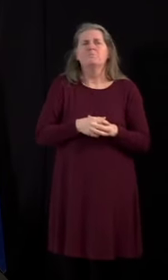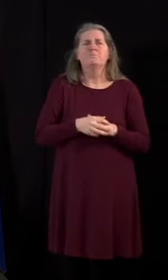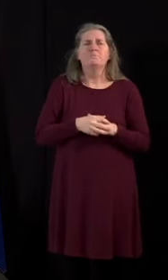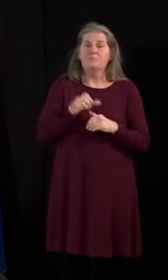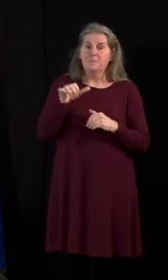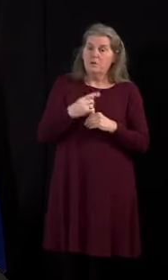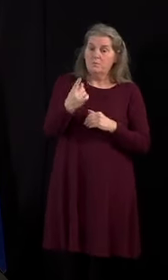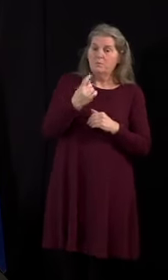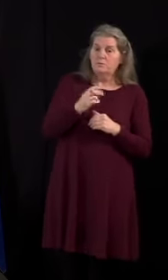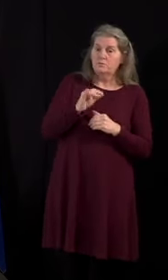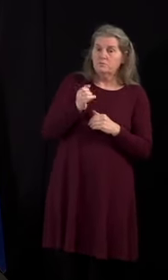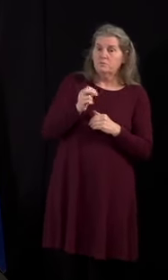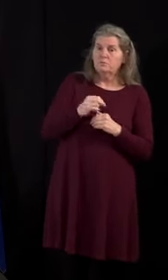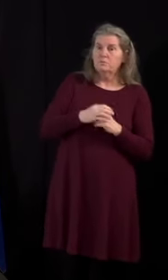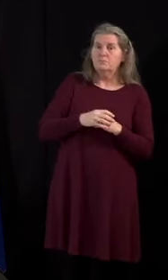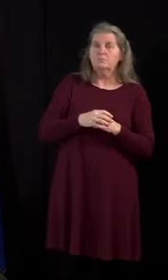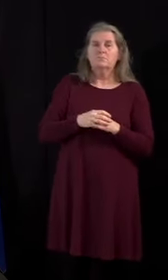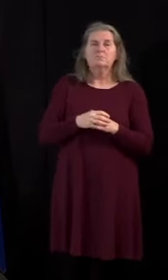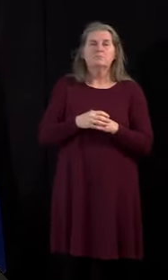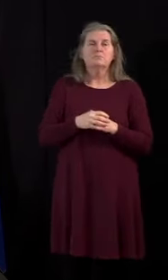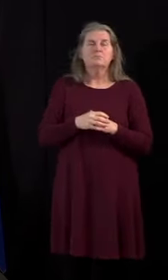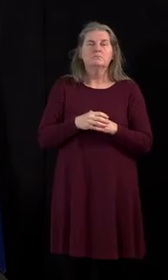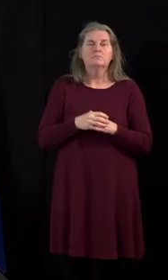Do you have a follow-up, John?